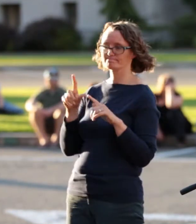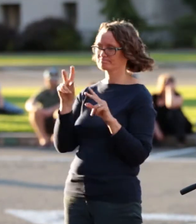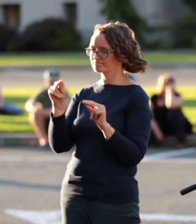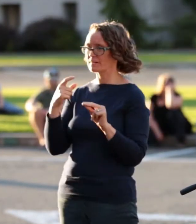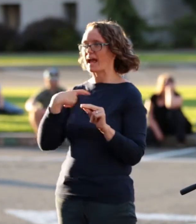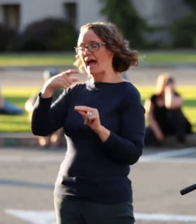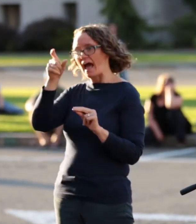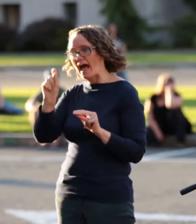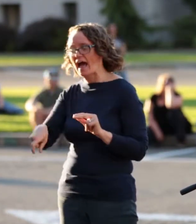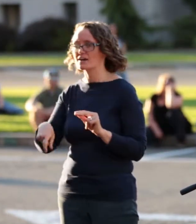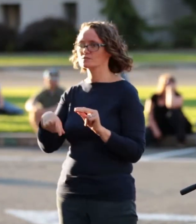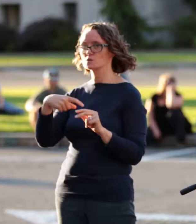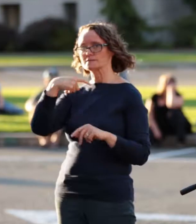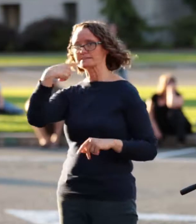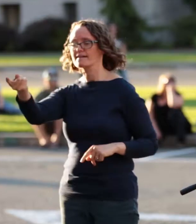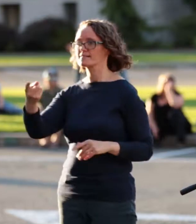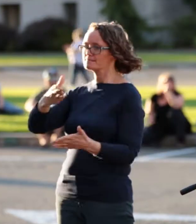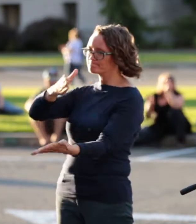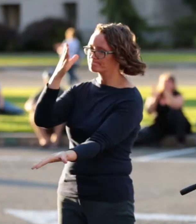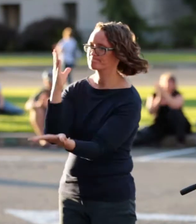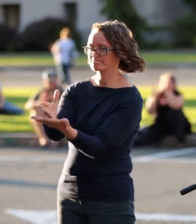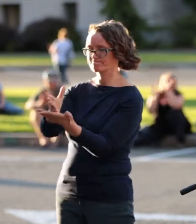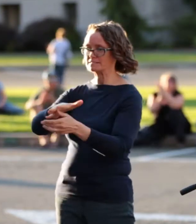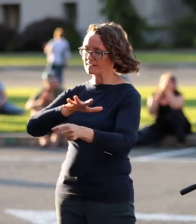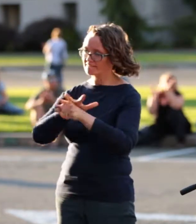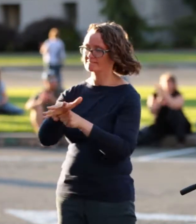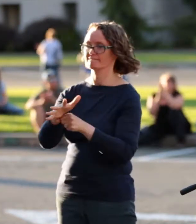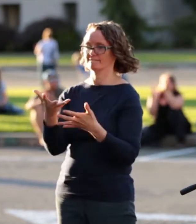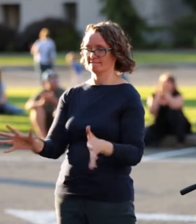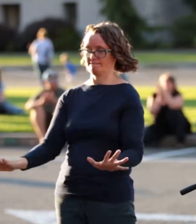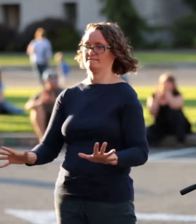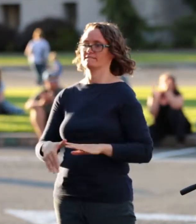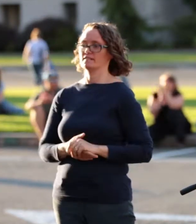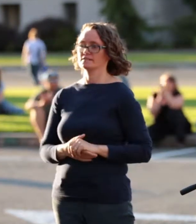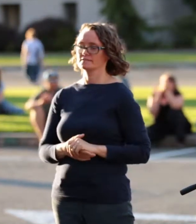terror. Enough is enough.